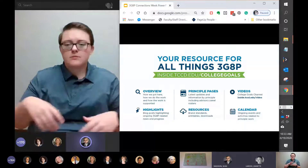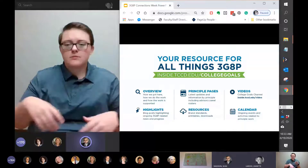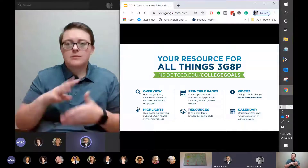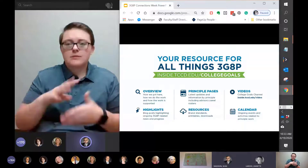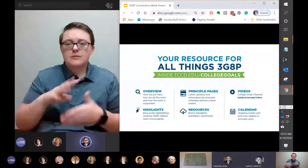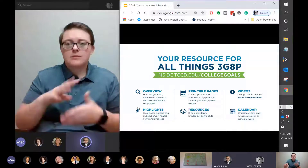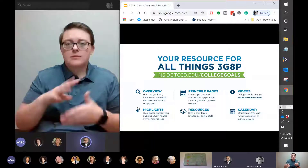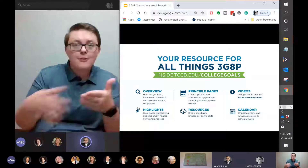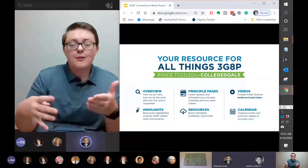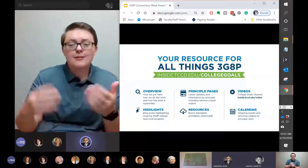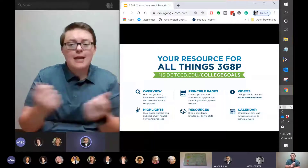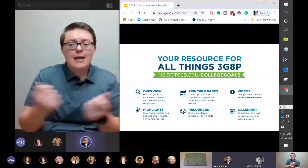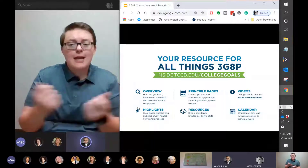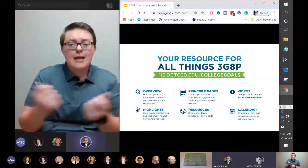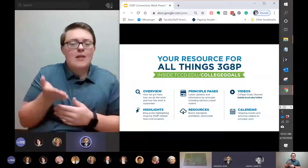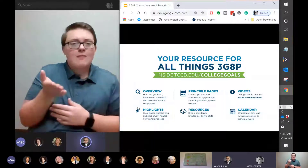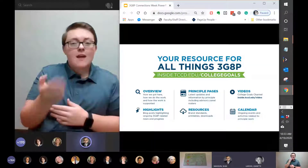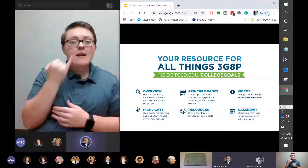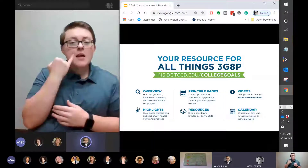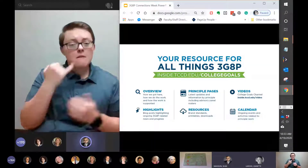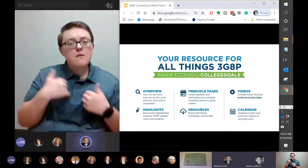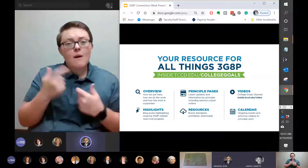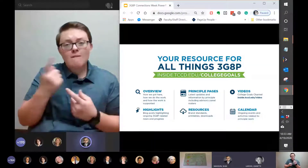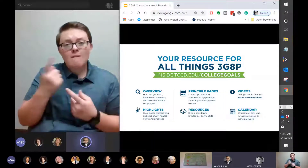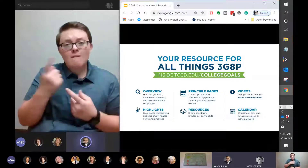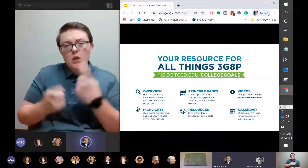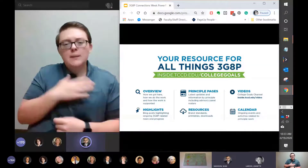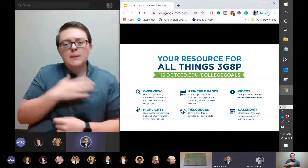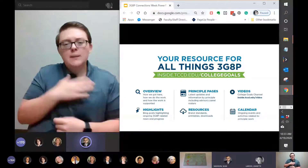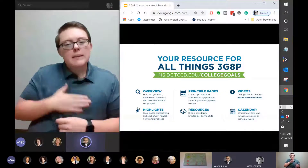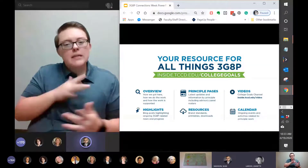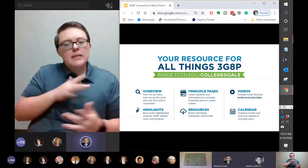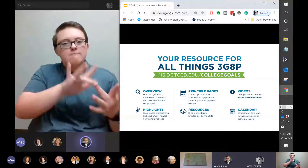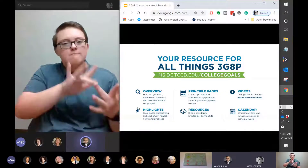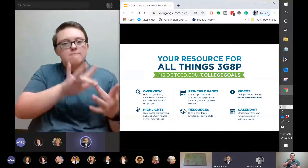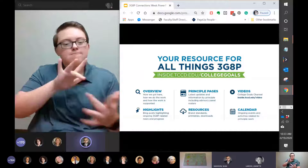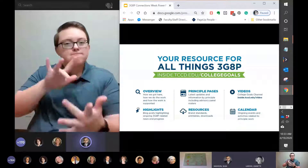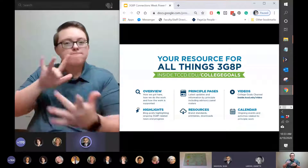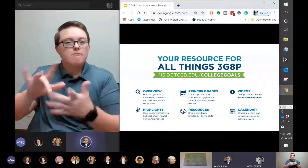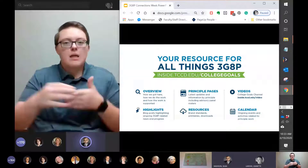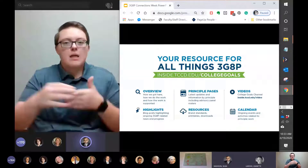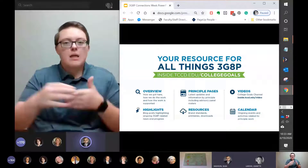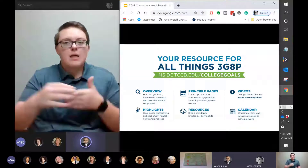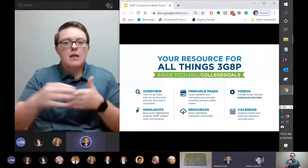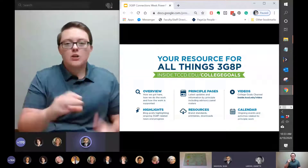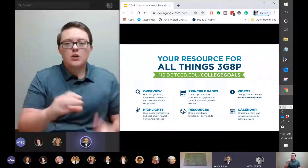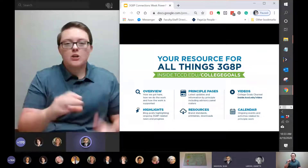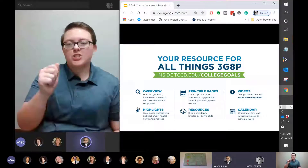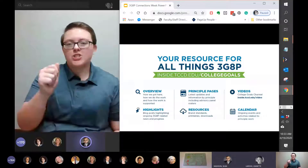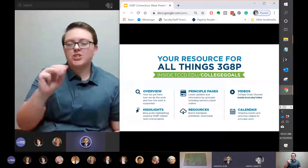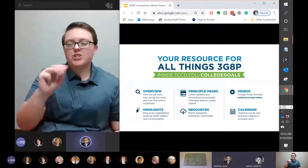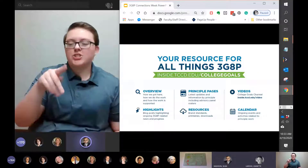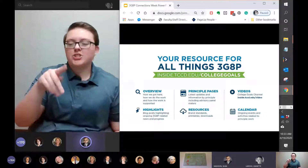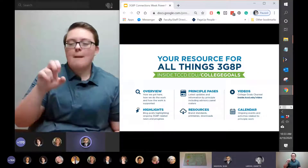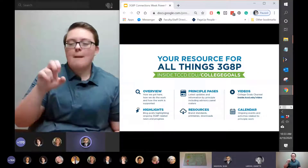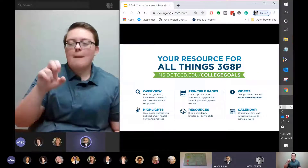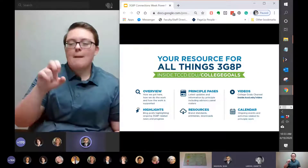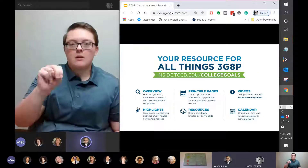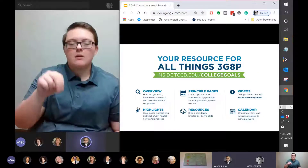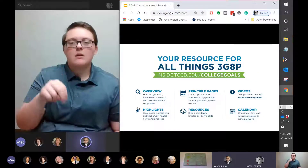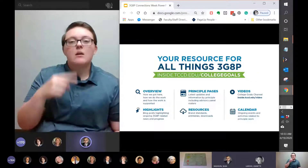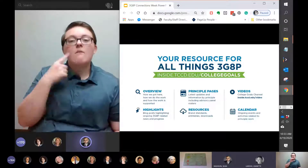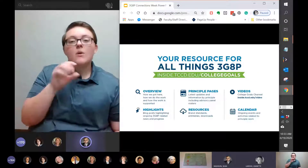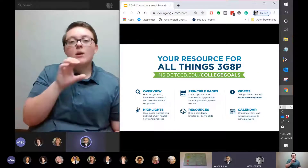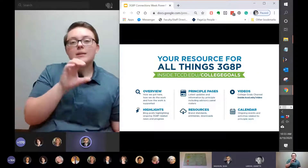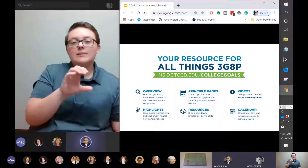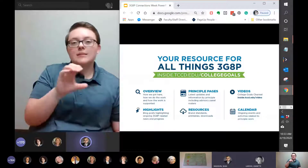And as you have questions, please reach out to those champions. I should have mentioned that the champion for CCQ is